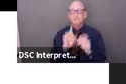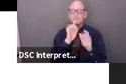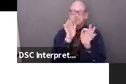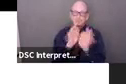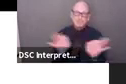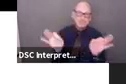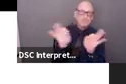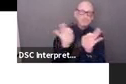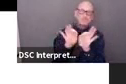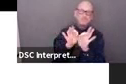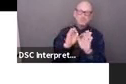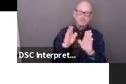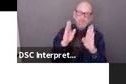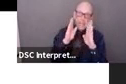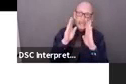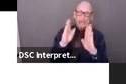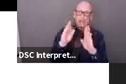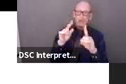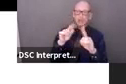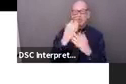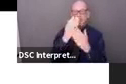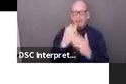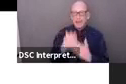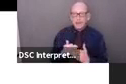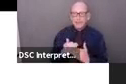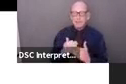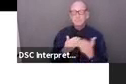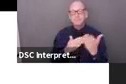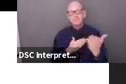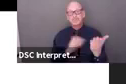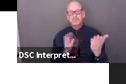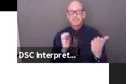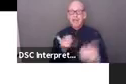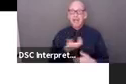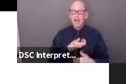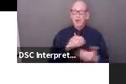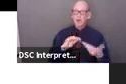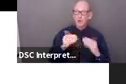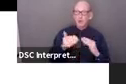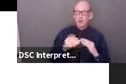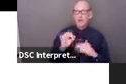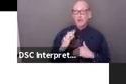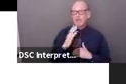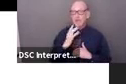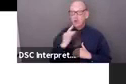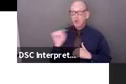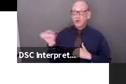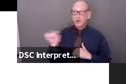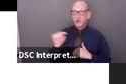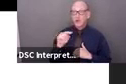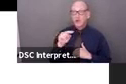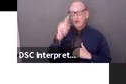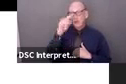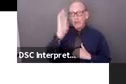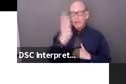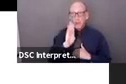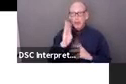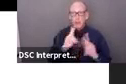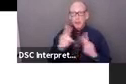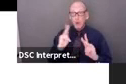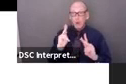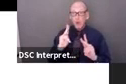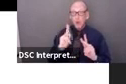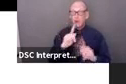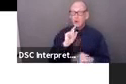to pay attention to the fact that, our communities of color, our Black and Brown folks actually